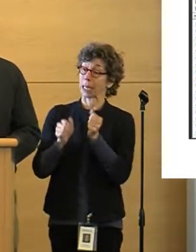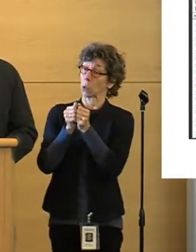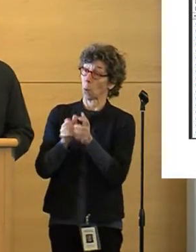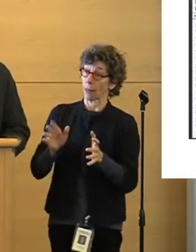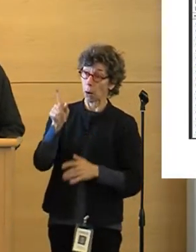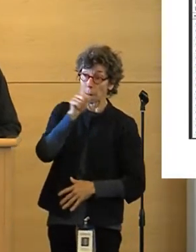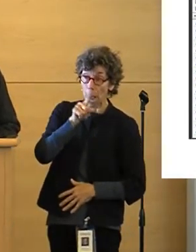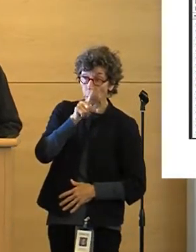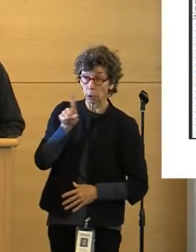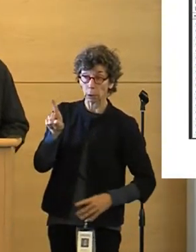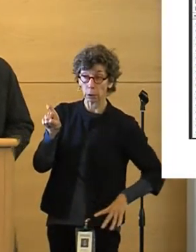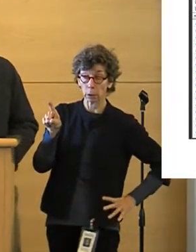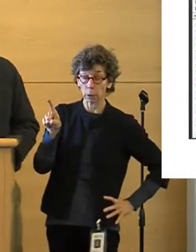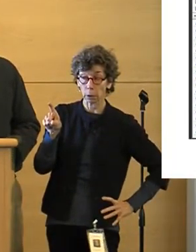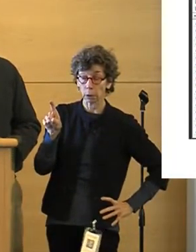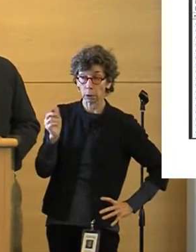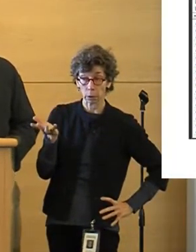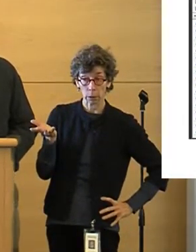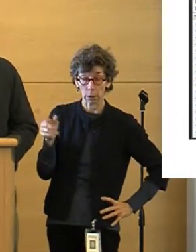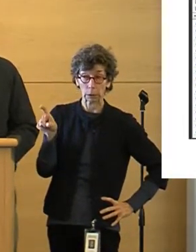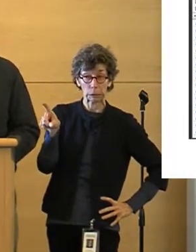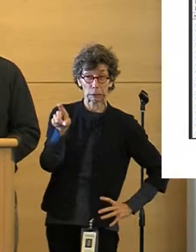this tool?